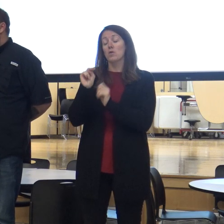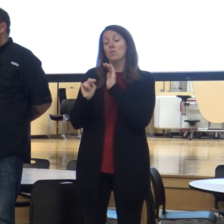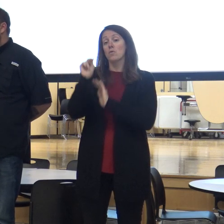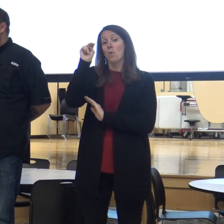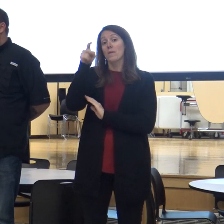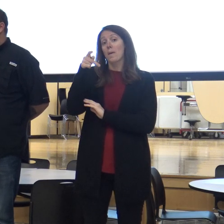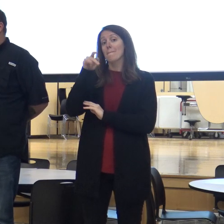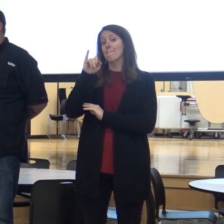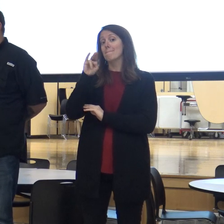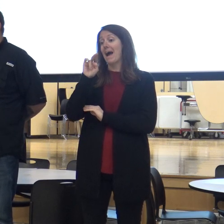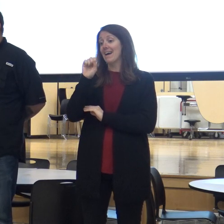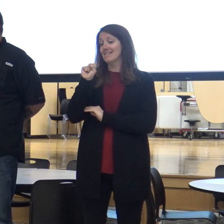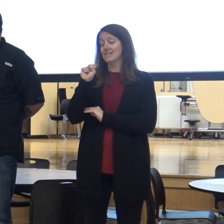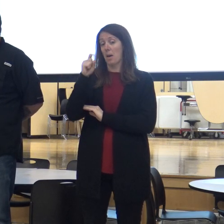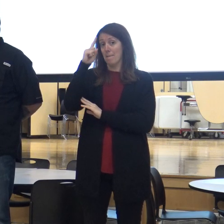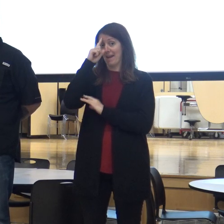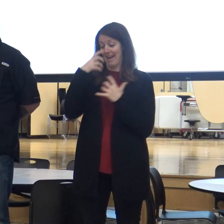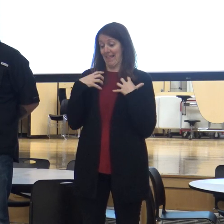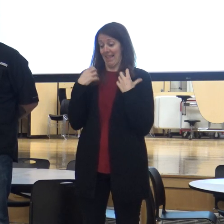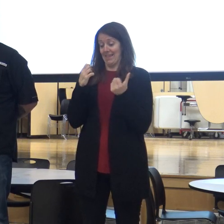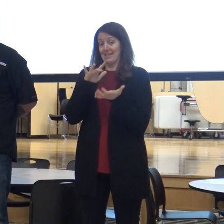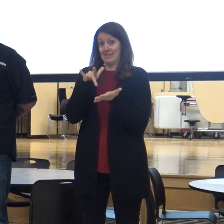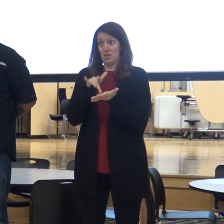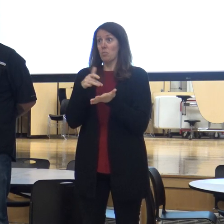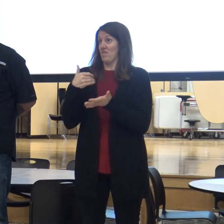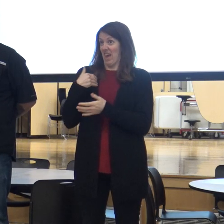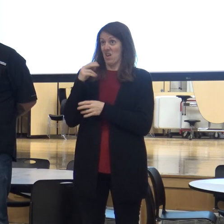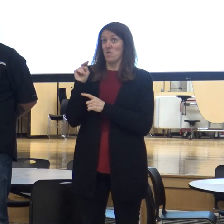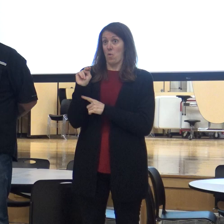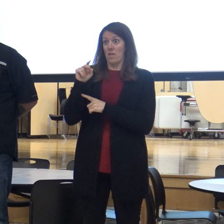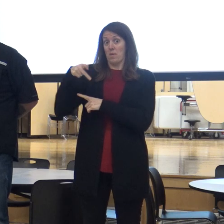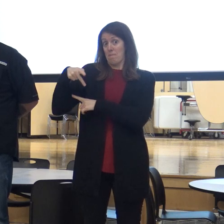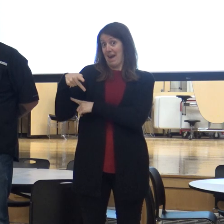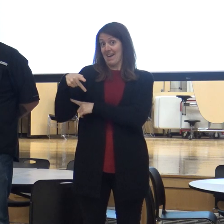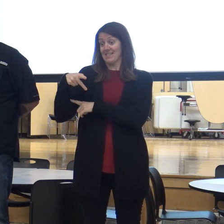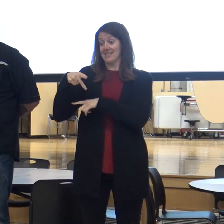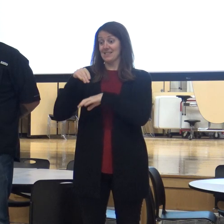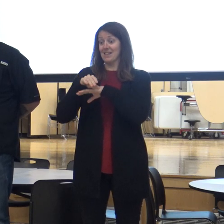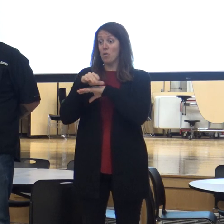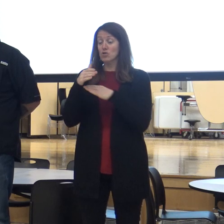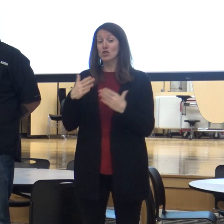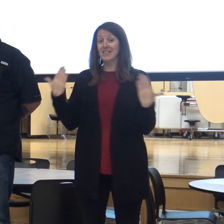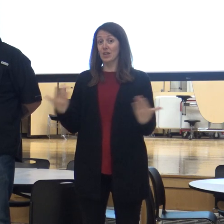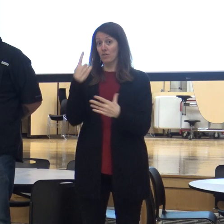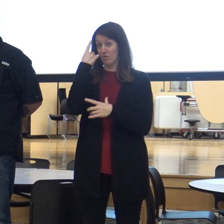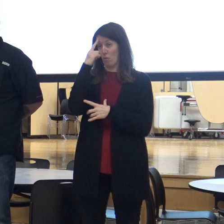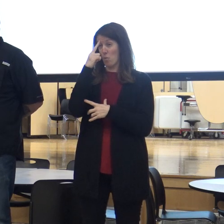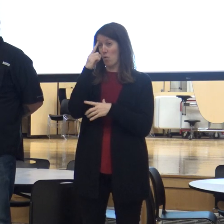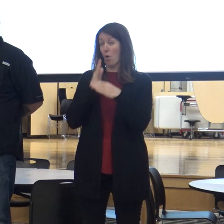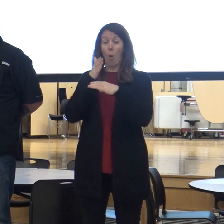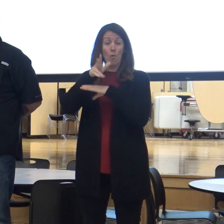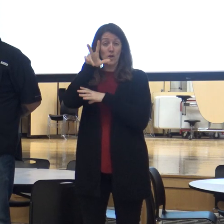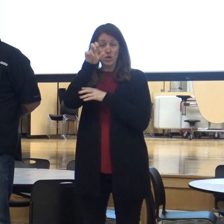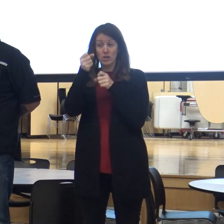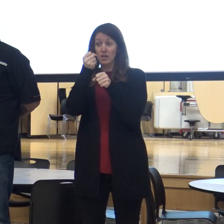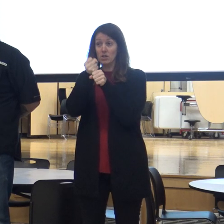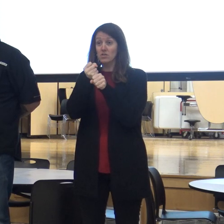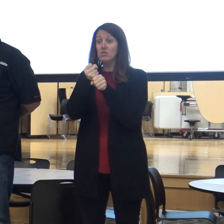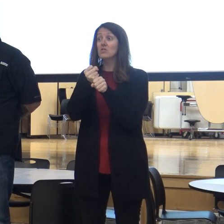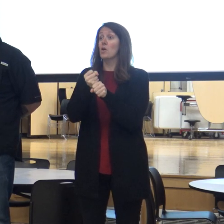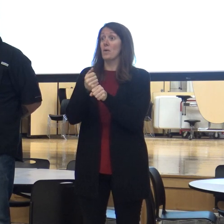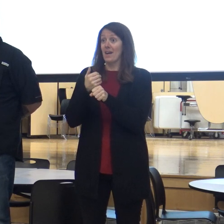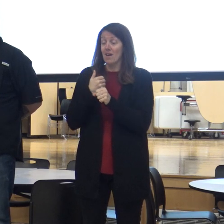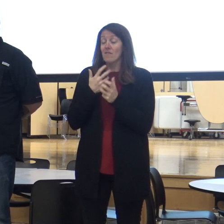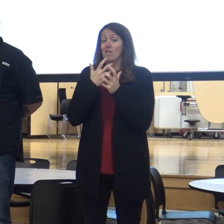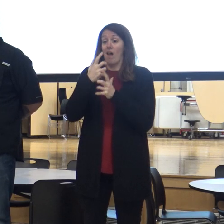Center. As a matter of fact, we've had Northern Pines counselors in our school buildings for over 30 years. So we've had significant mental health support that's existed in